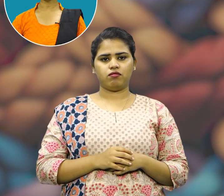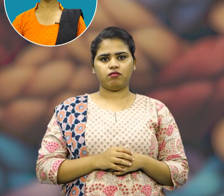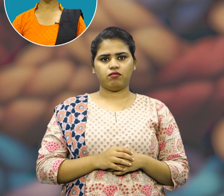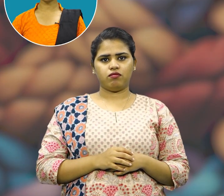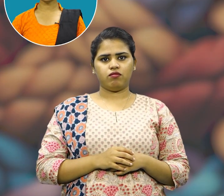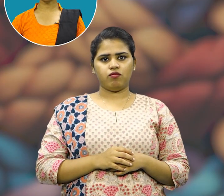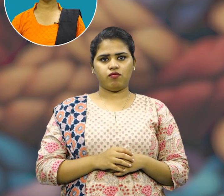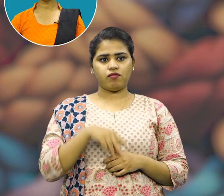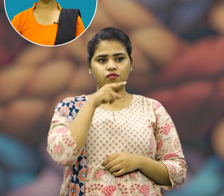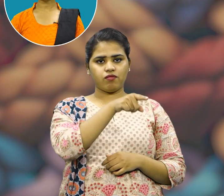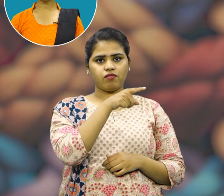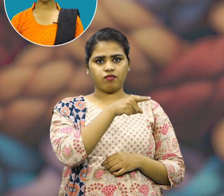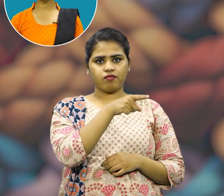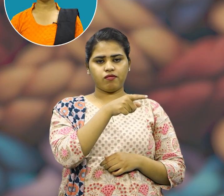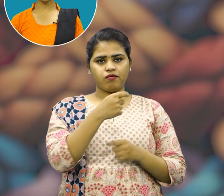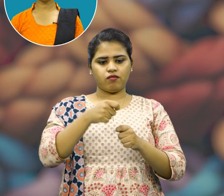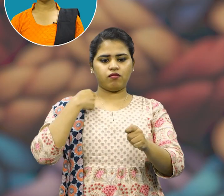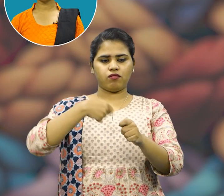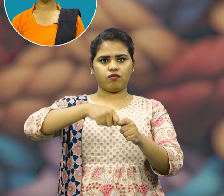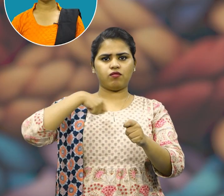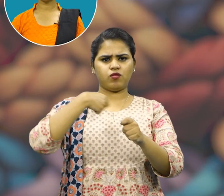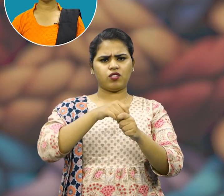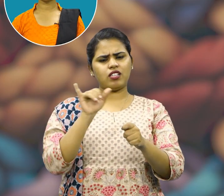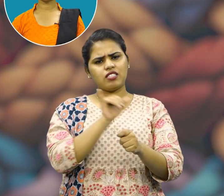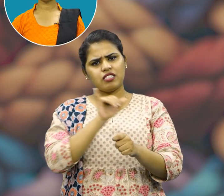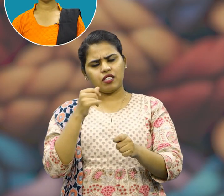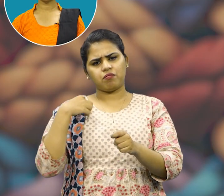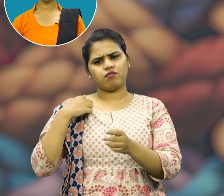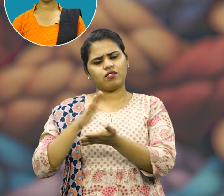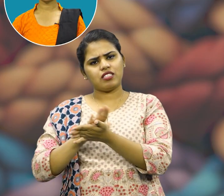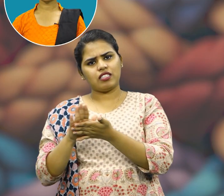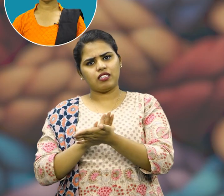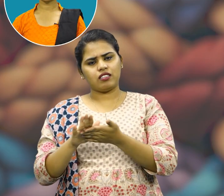It can be woven like silk fibre.